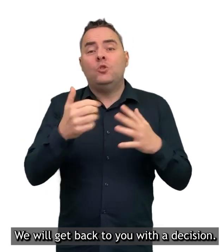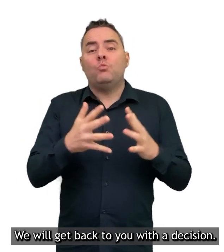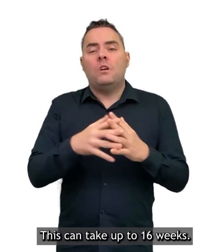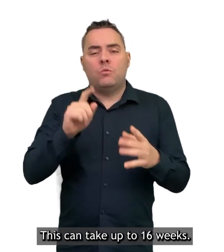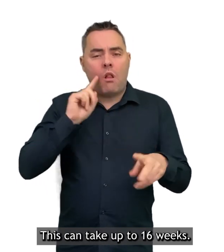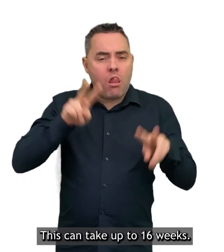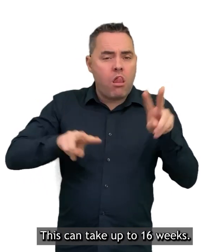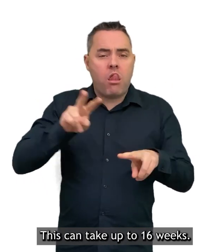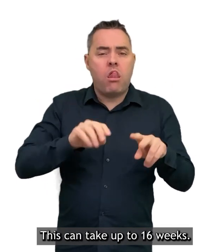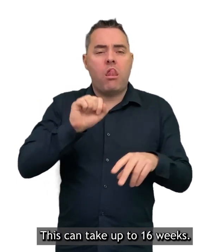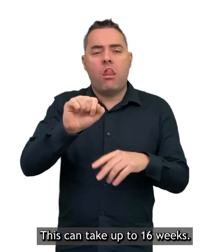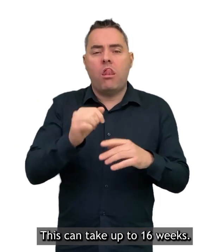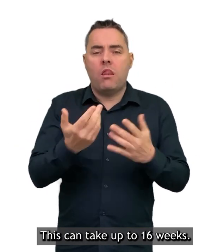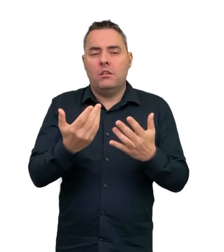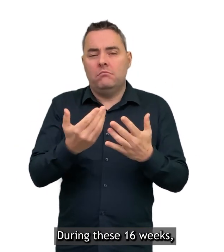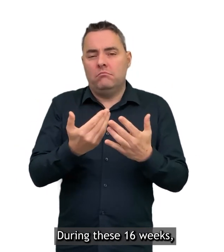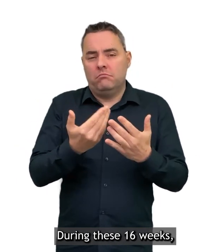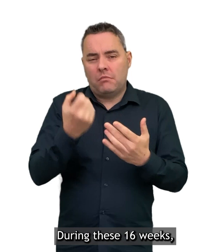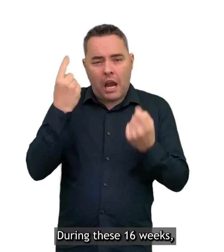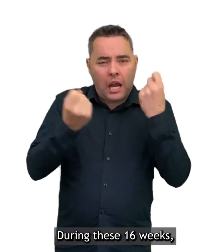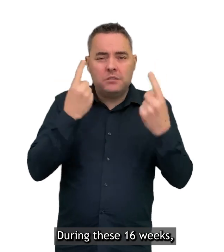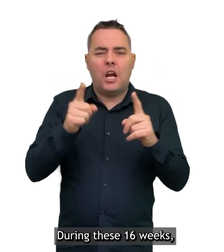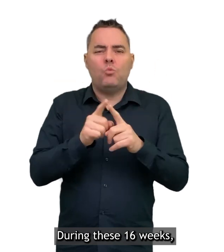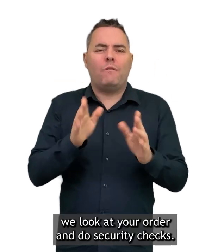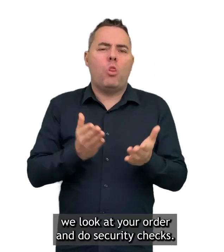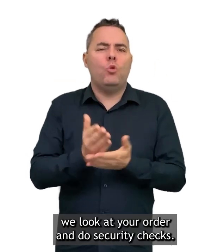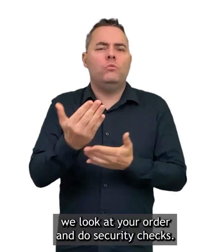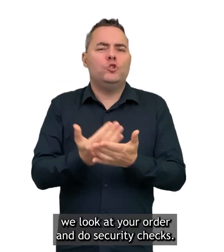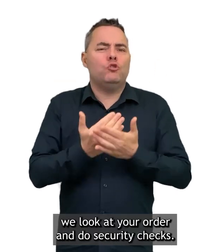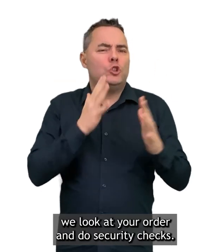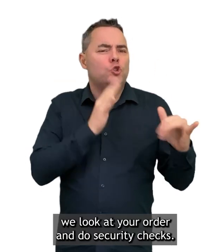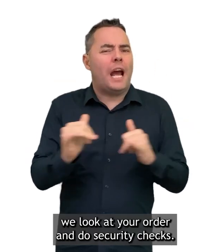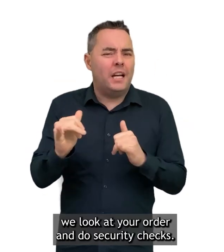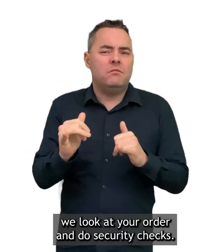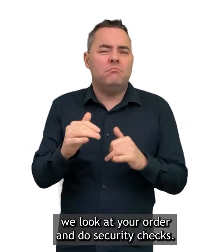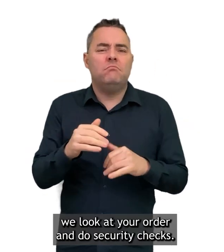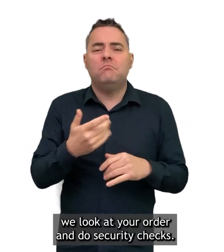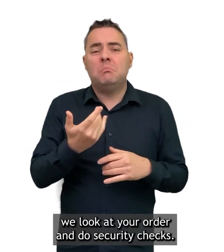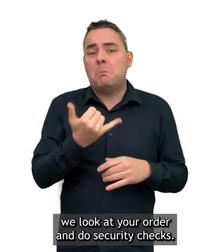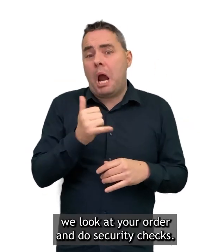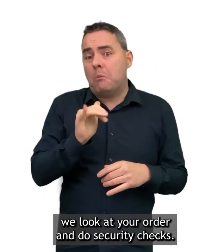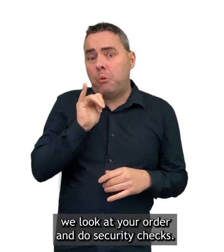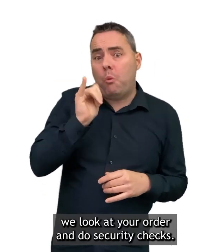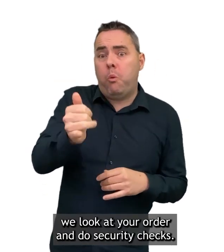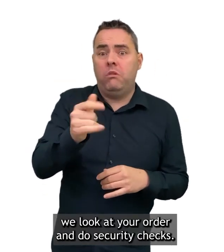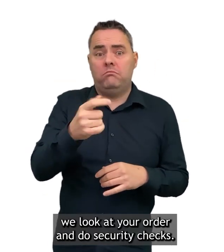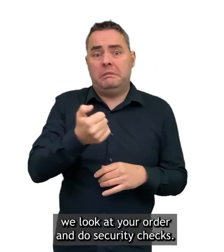can take up to 16 weeks. During these 16 weeks, we look at your idea and do security checks. We might give you a call within